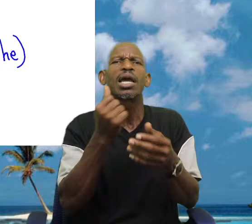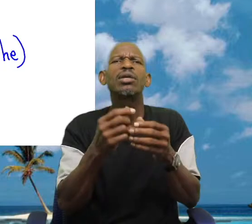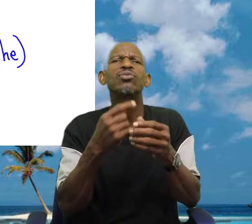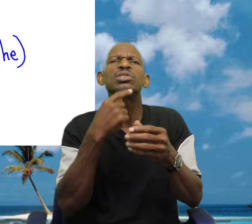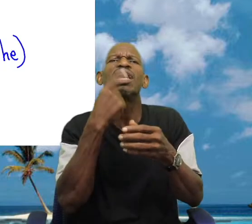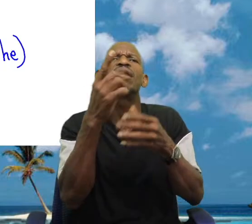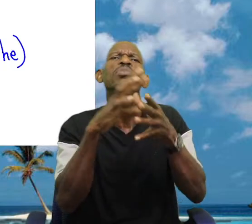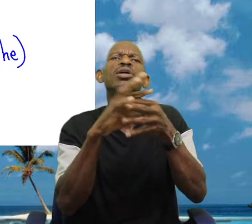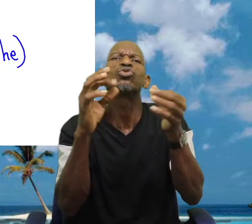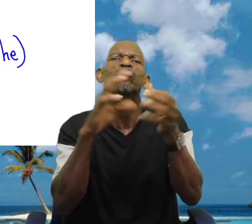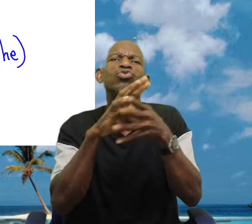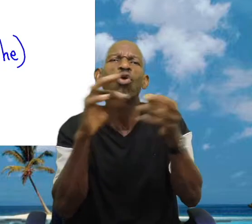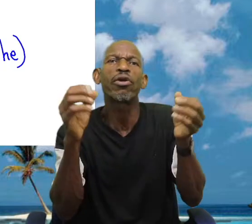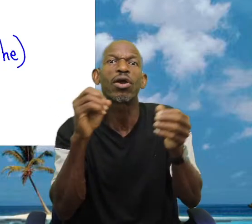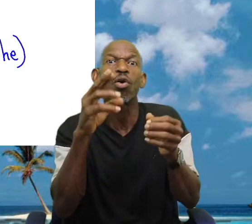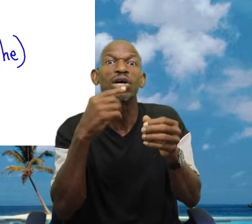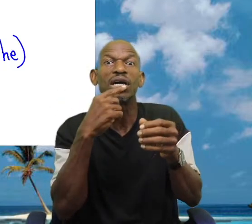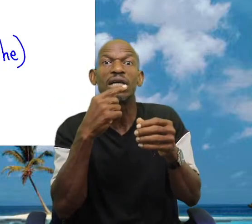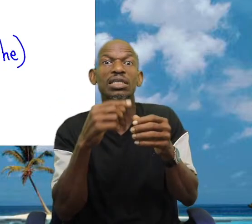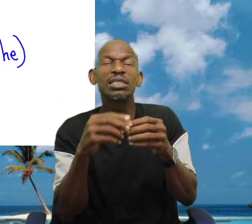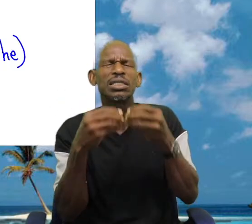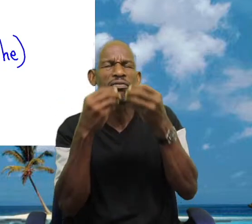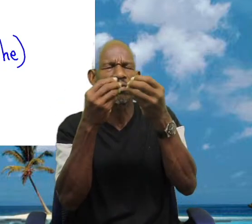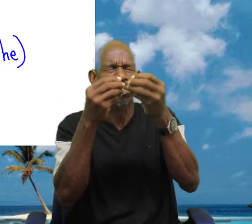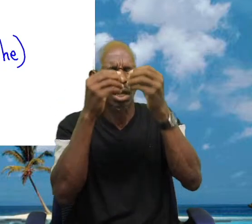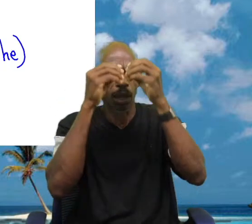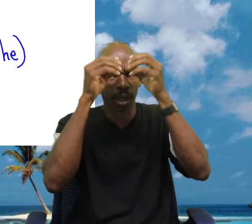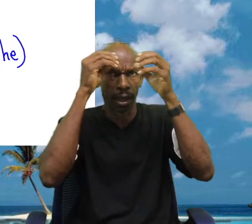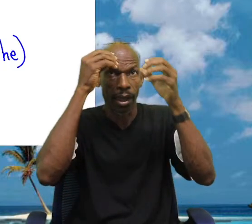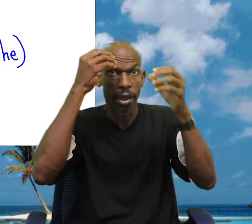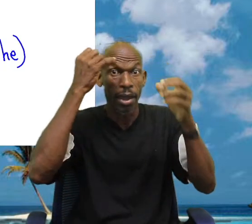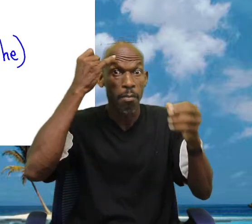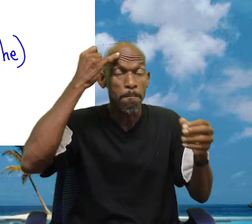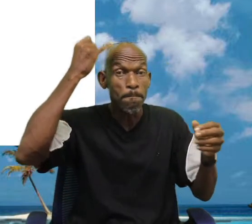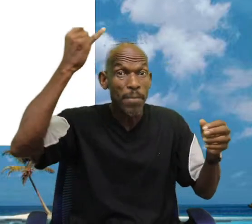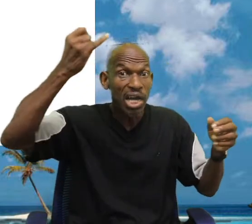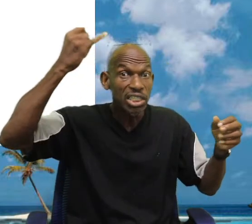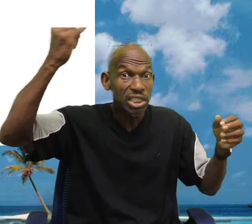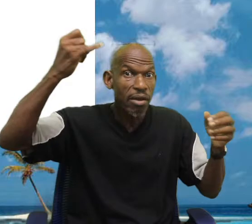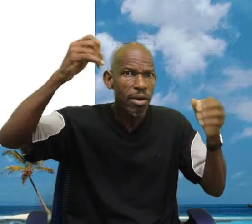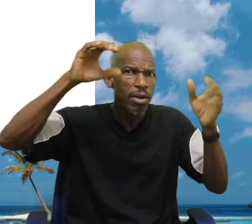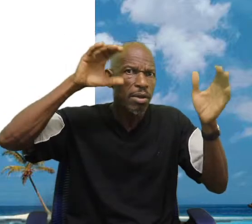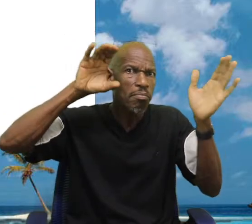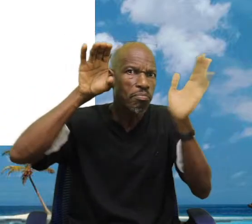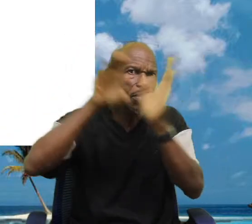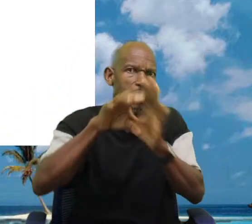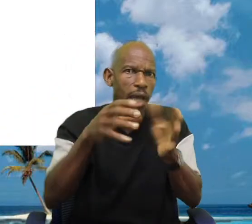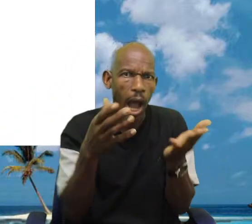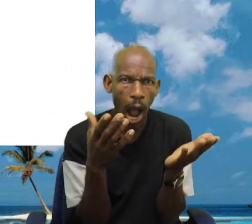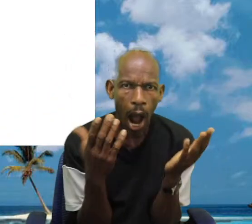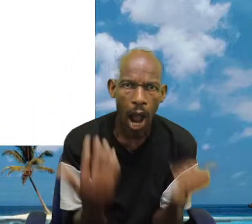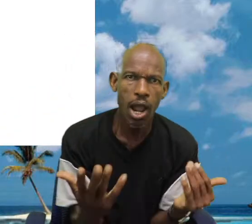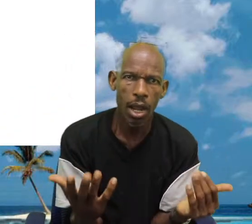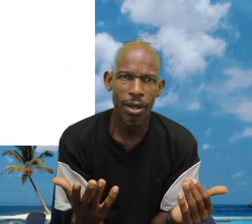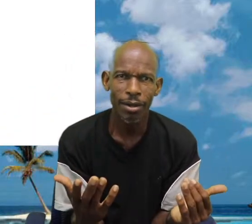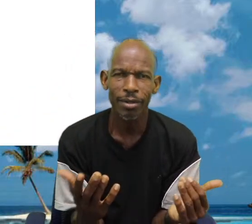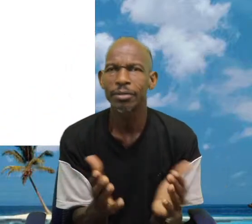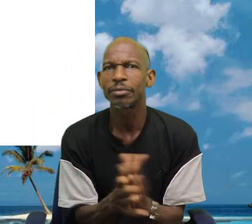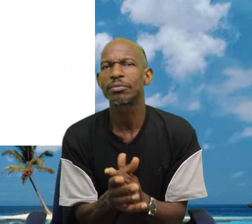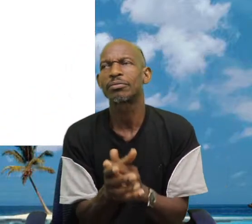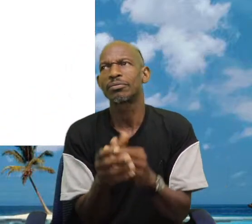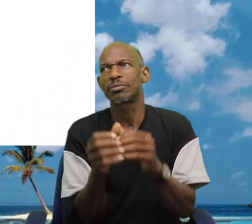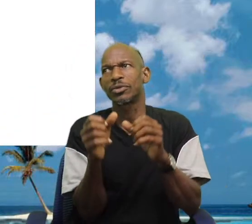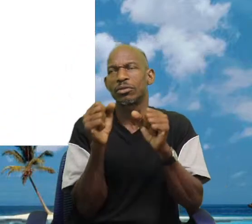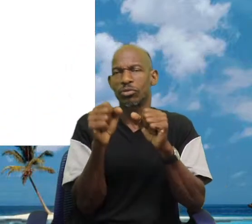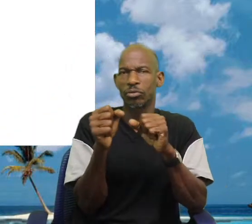picture. In sign language, and I will go to the next slide. So we have English. I'm just putting it,